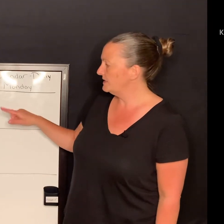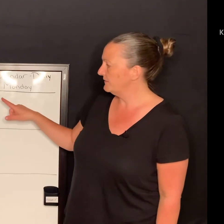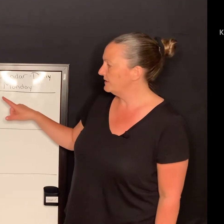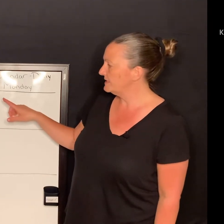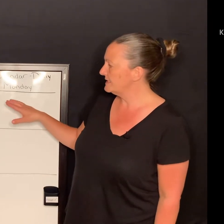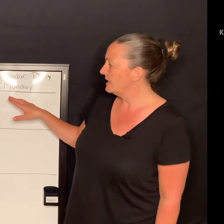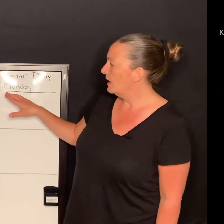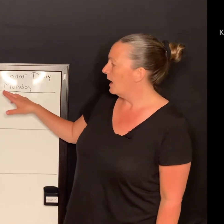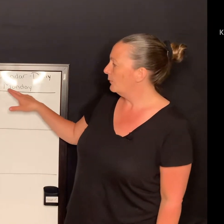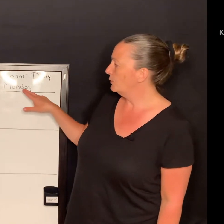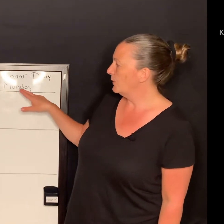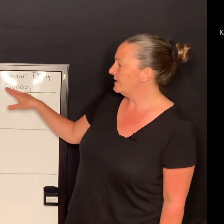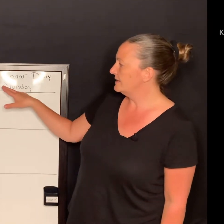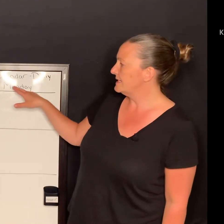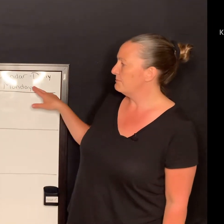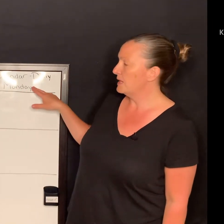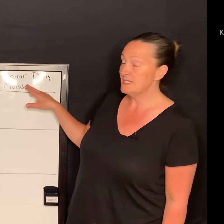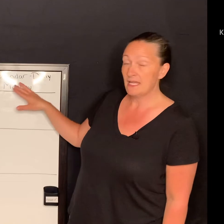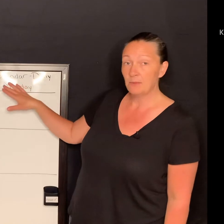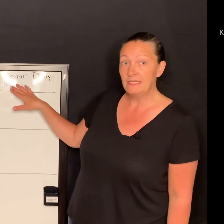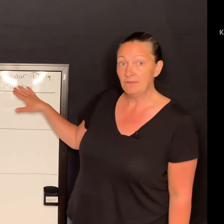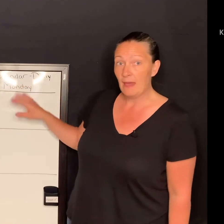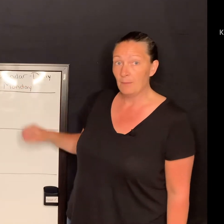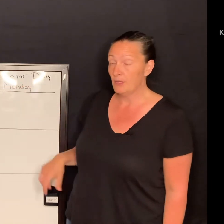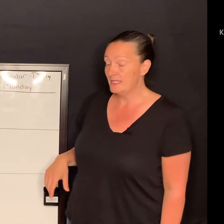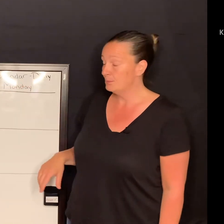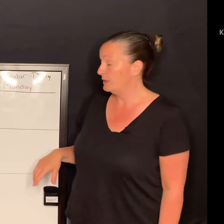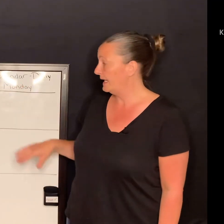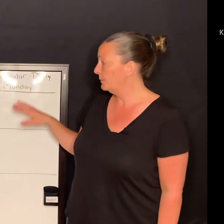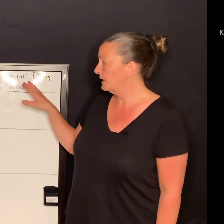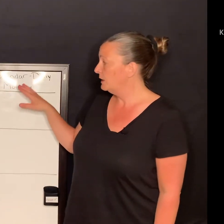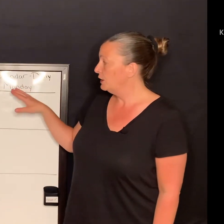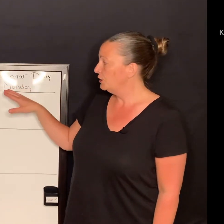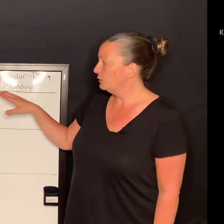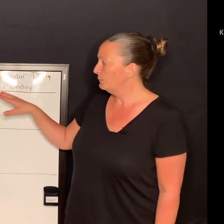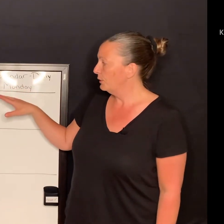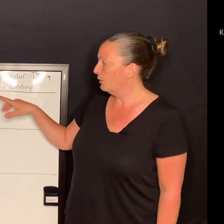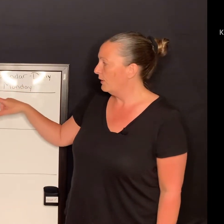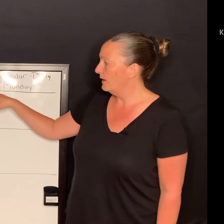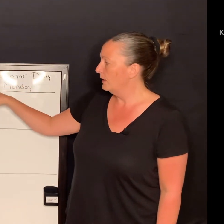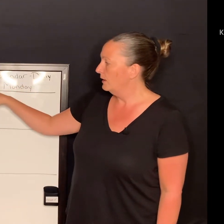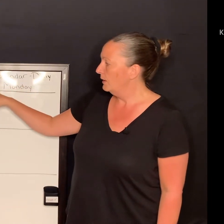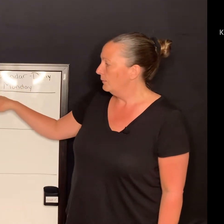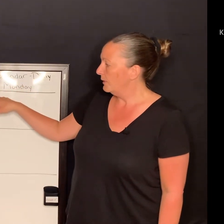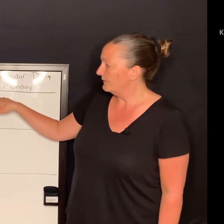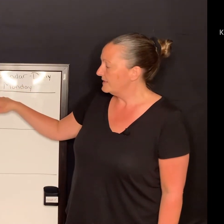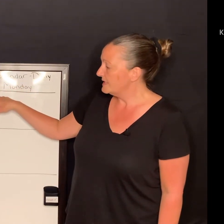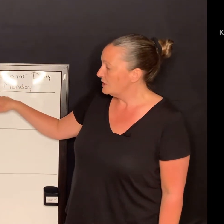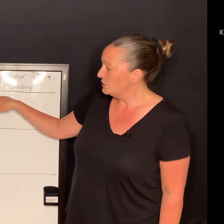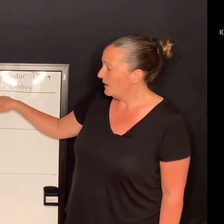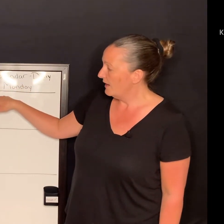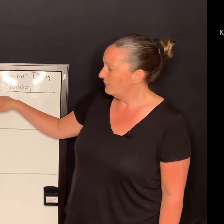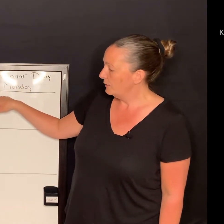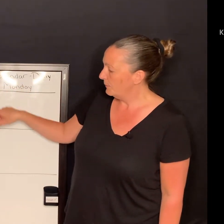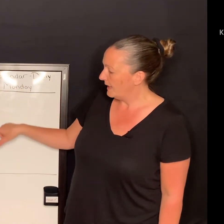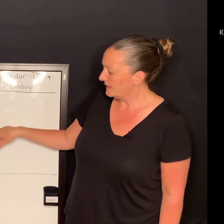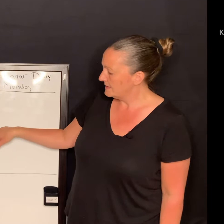difference is I wouldn't write the day Monday. I would leave that place blank, but you could put on there breakfast. I do have little pick symbols